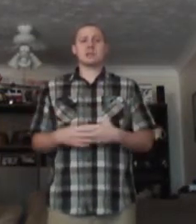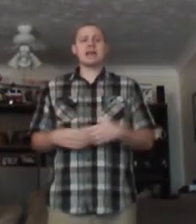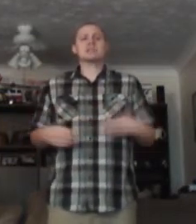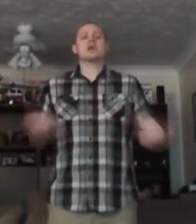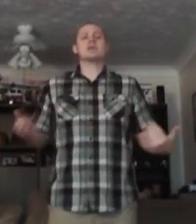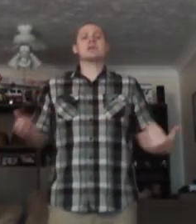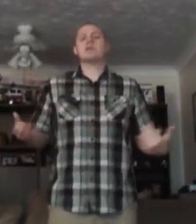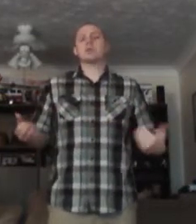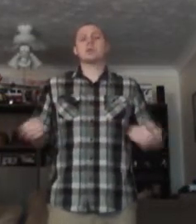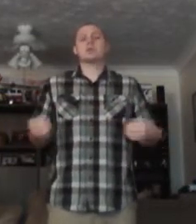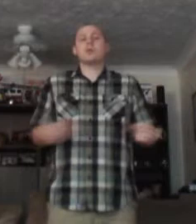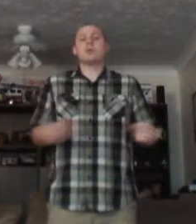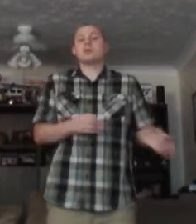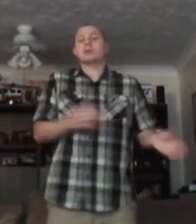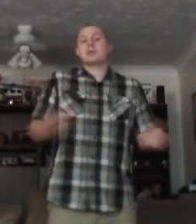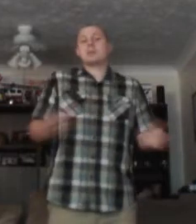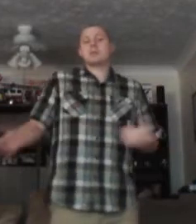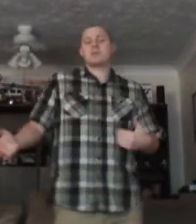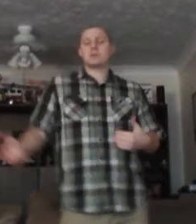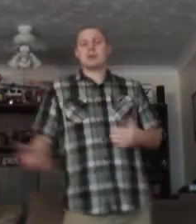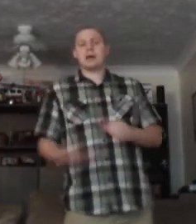to call 911, or don't forget to grab your phone on the way out.